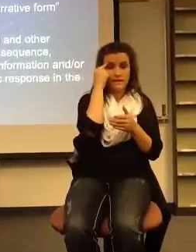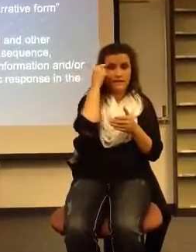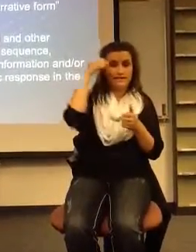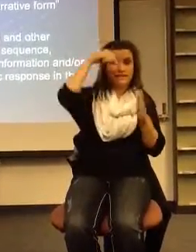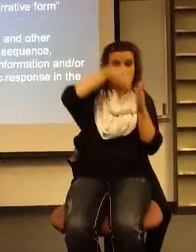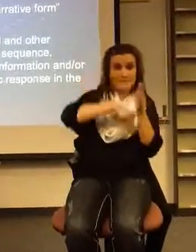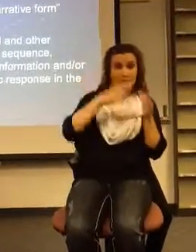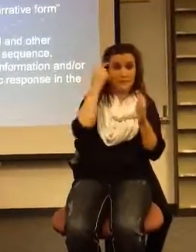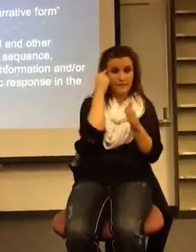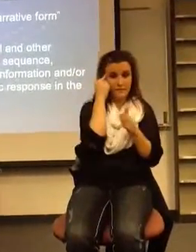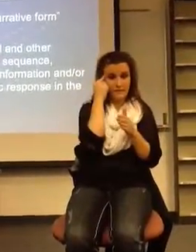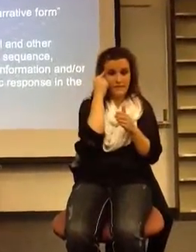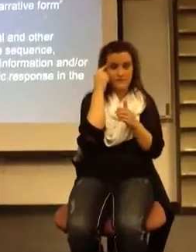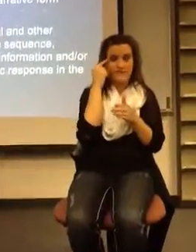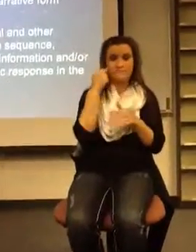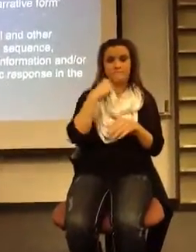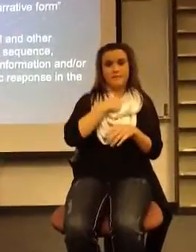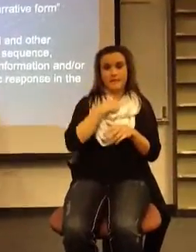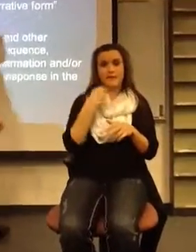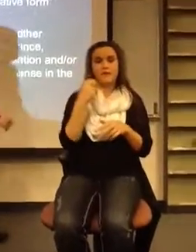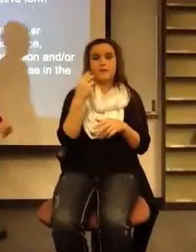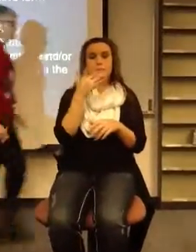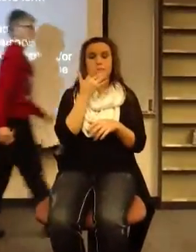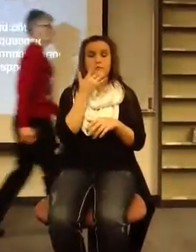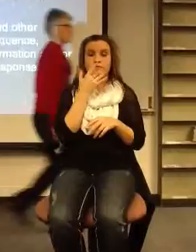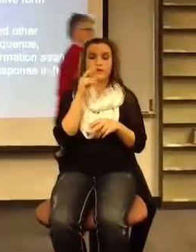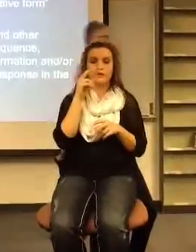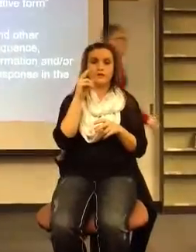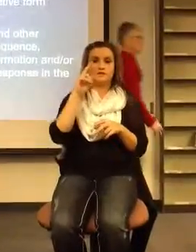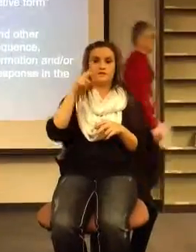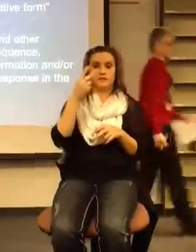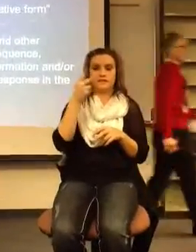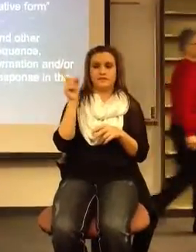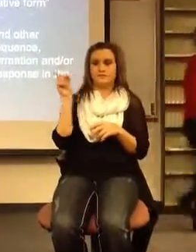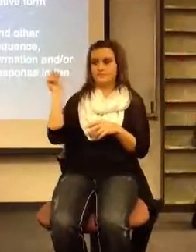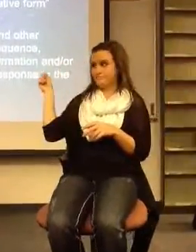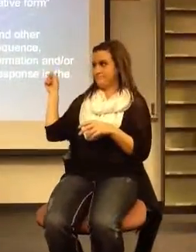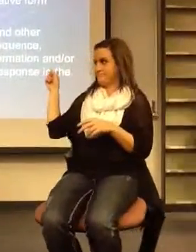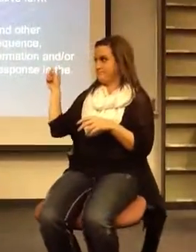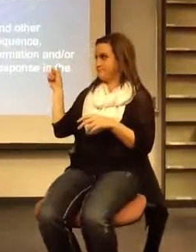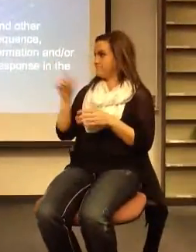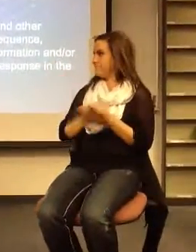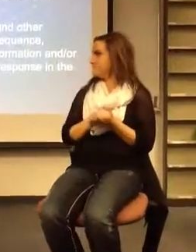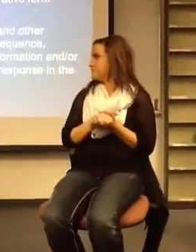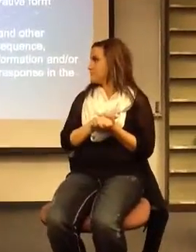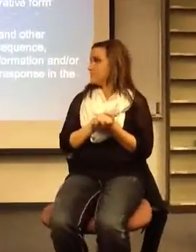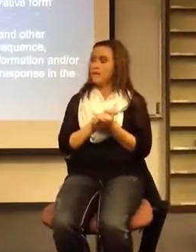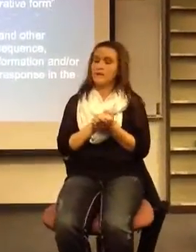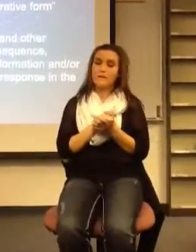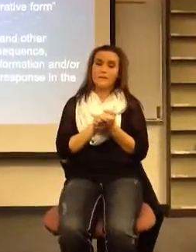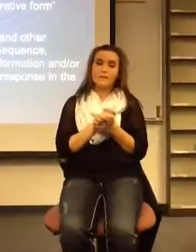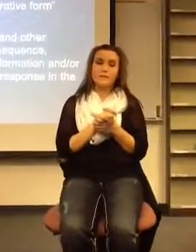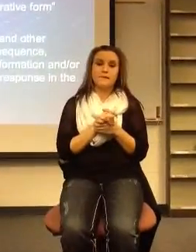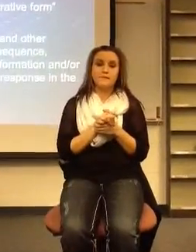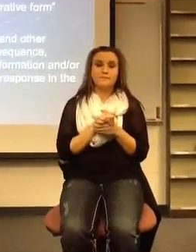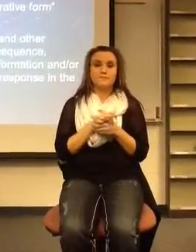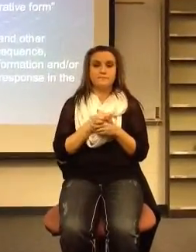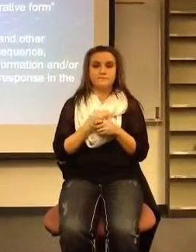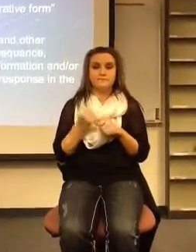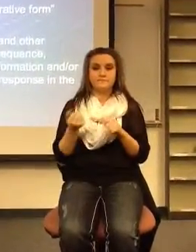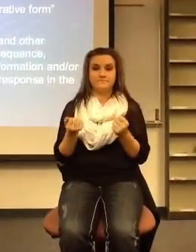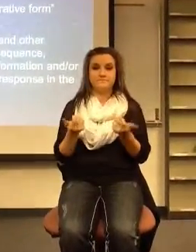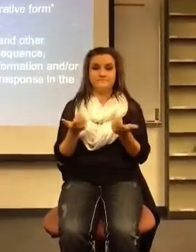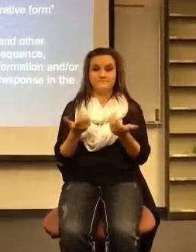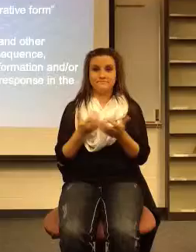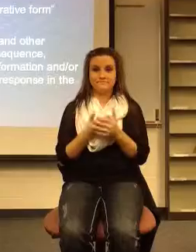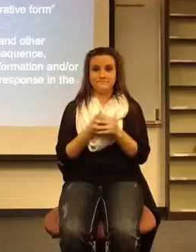So I like the second definition, personally. I'm going to talk about a little bit of background information first that's not